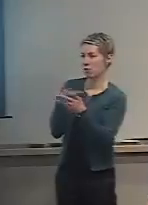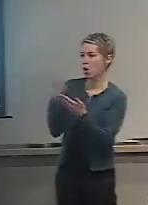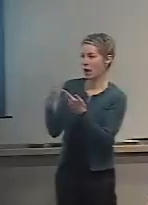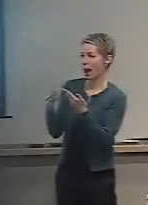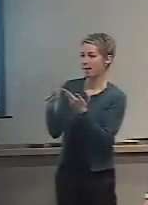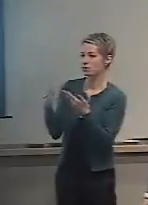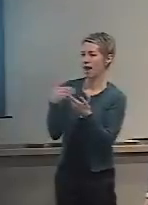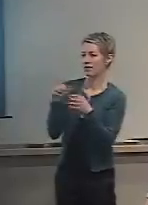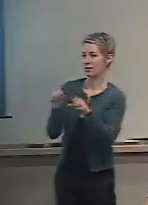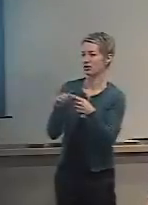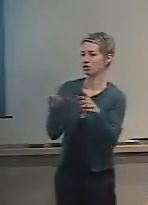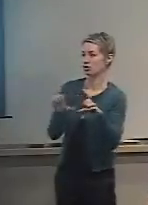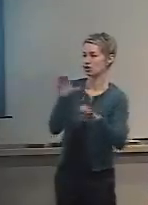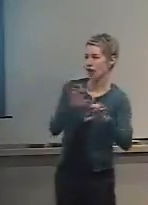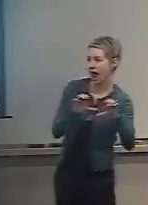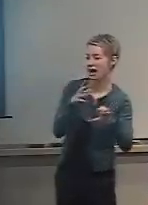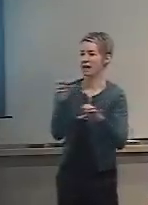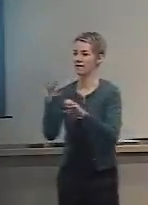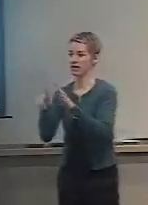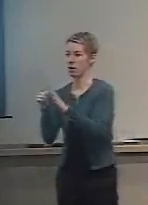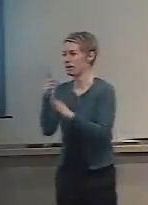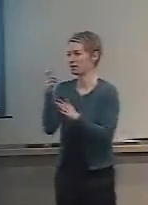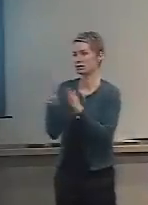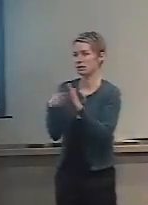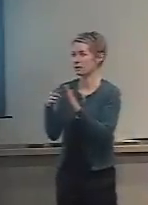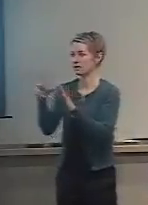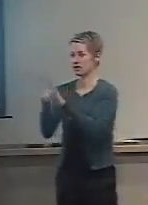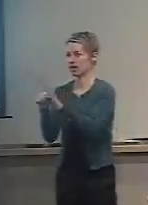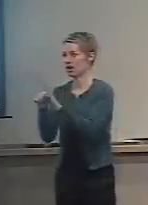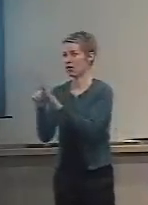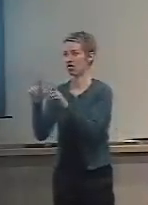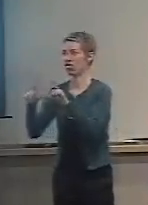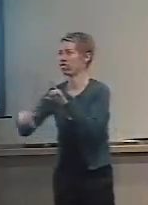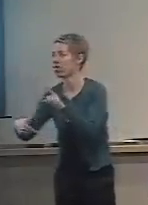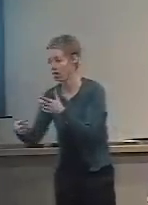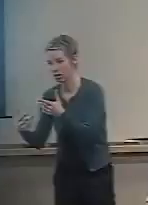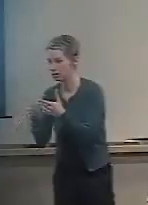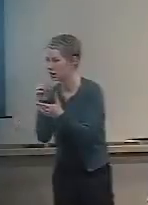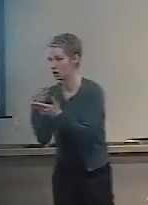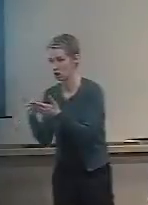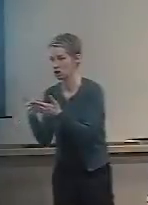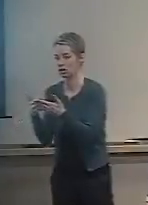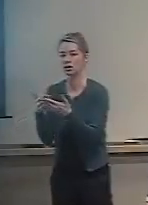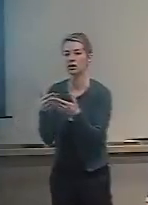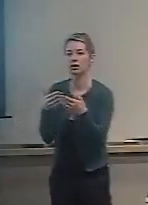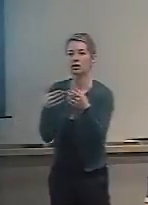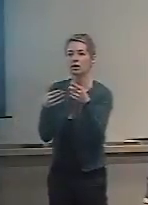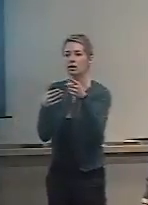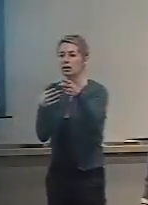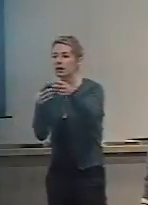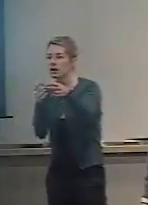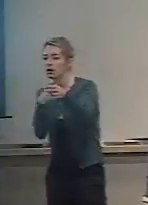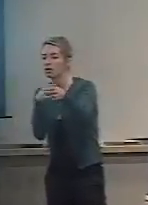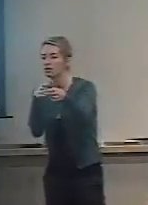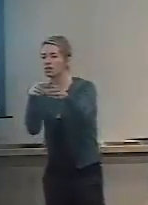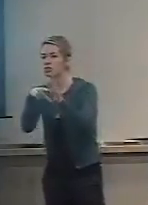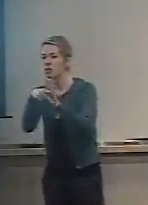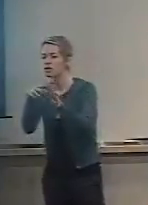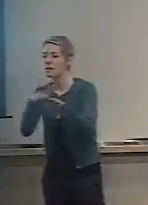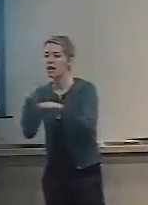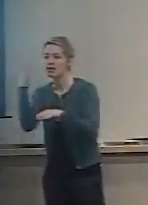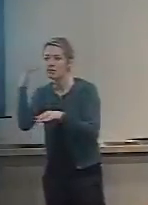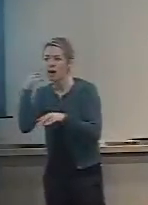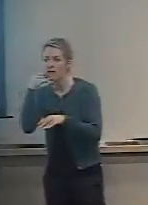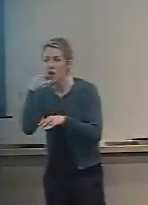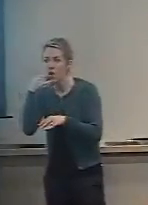as video, because sometimes the video doesn't come through at all and you need to do the chat. Yes, in the back. Did you prototype that all on a